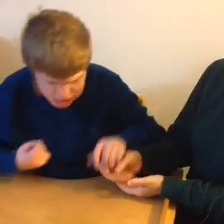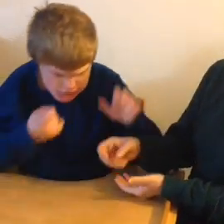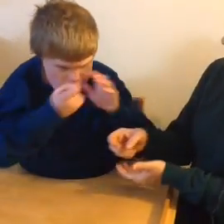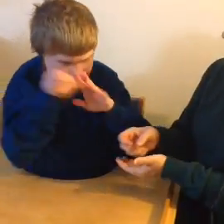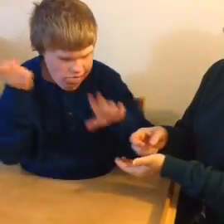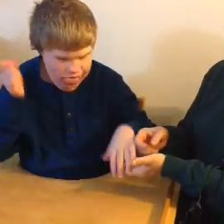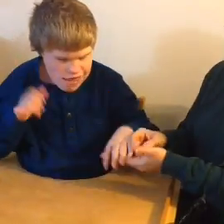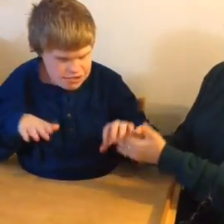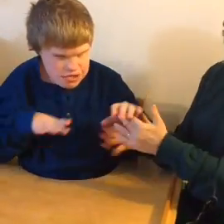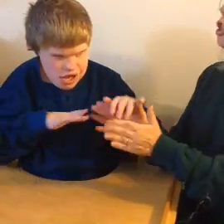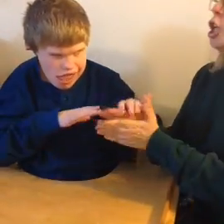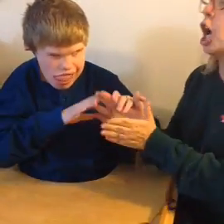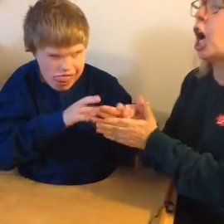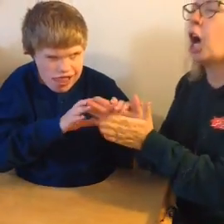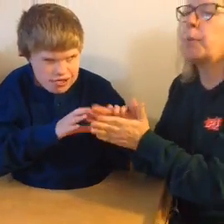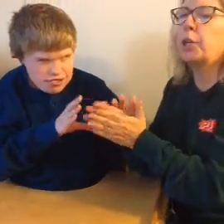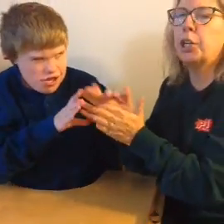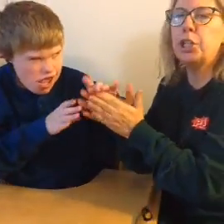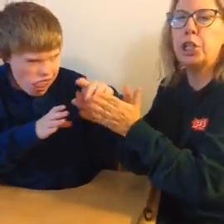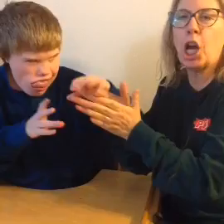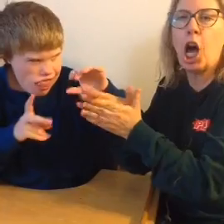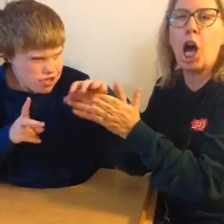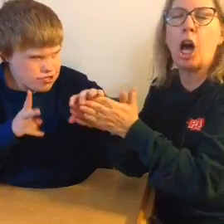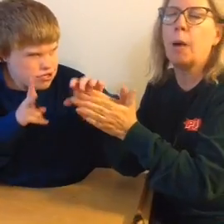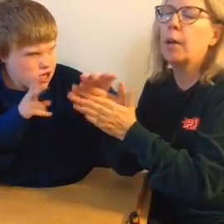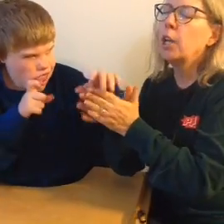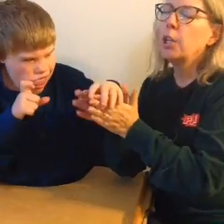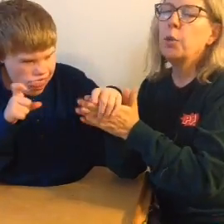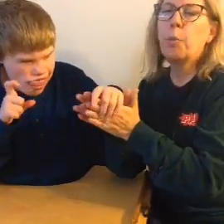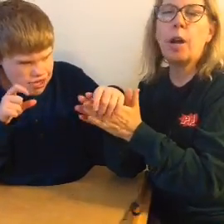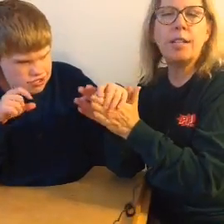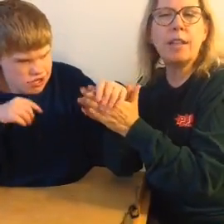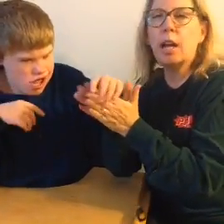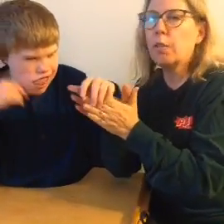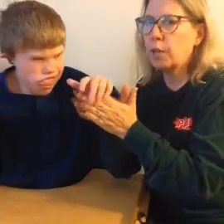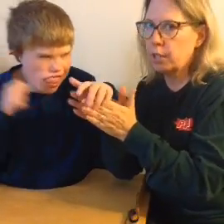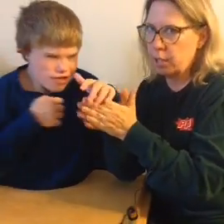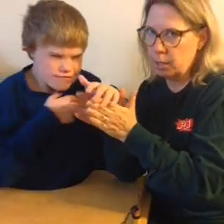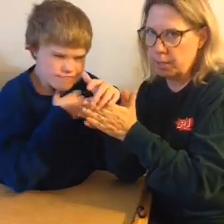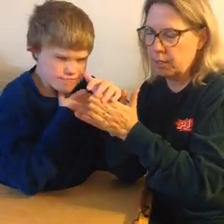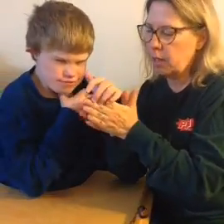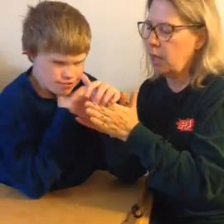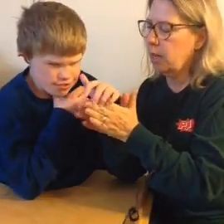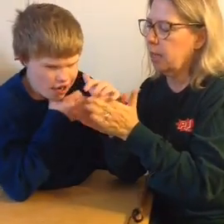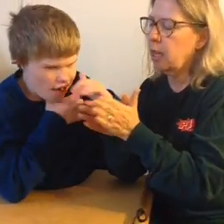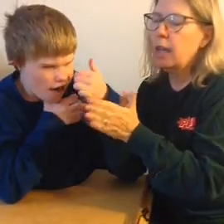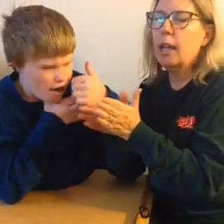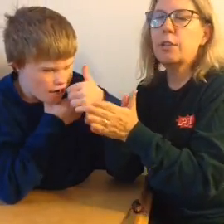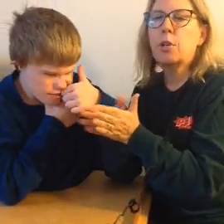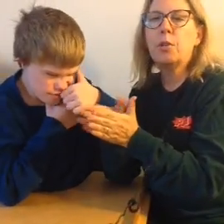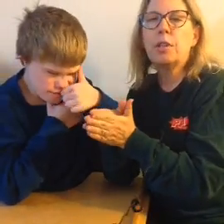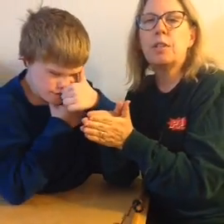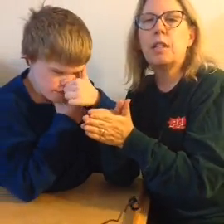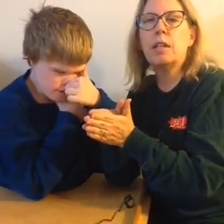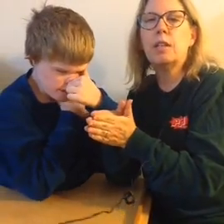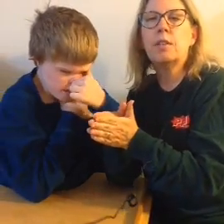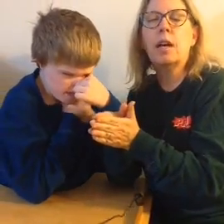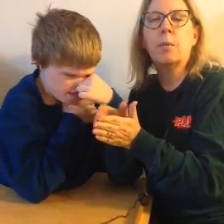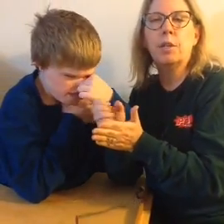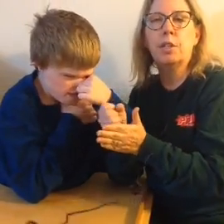There we go. Good job. Good job. You praise every attempt at signing. And so you could see his rendition